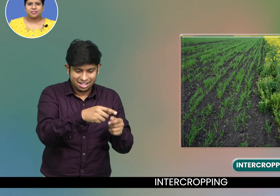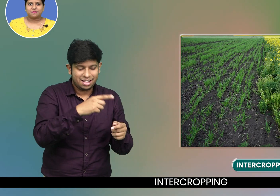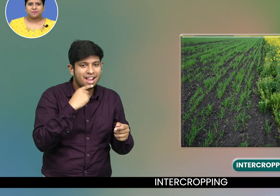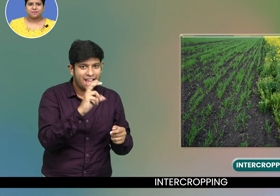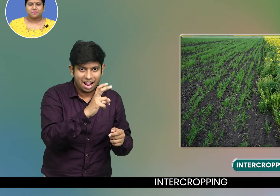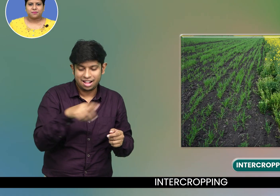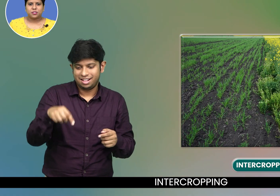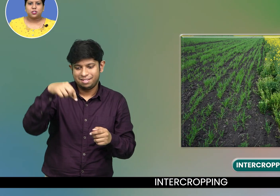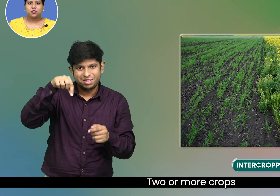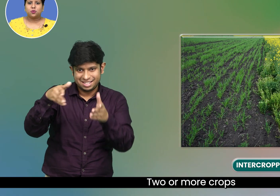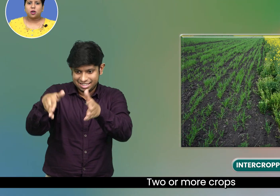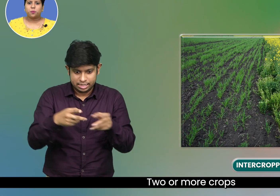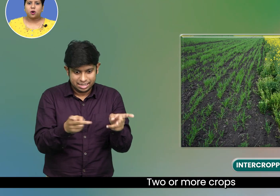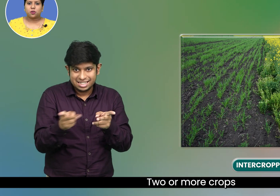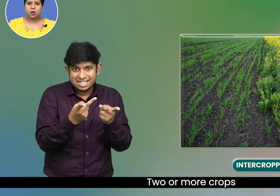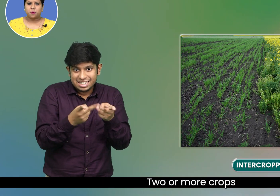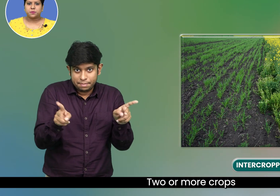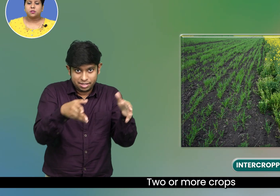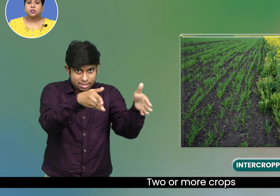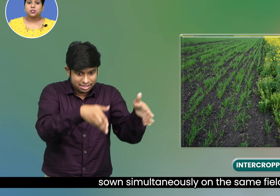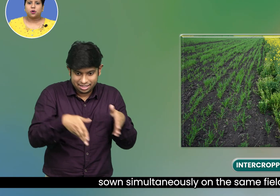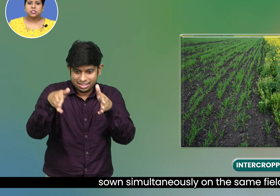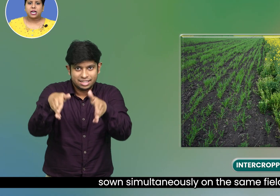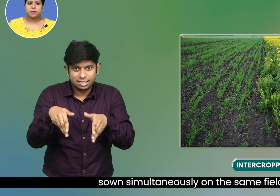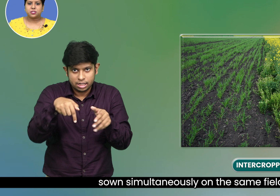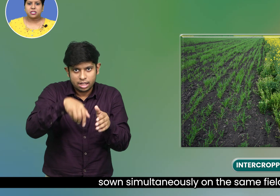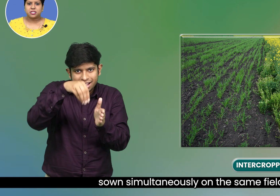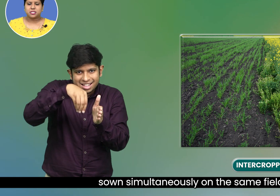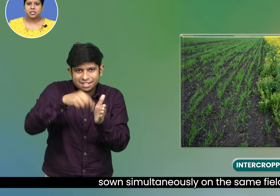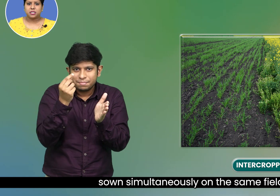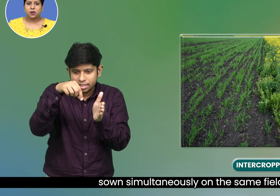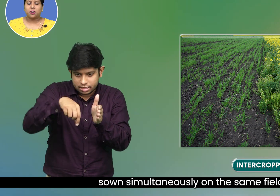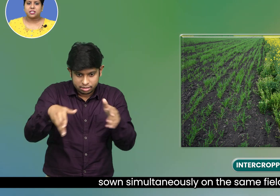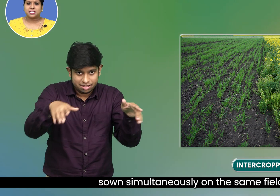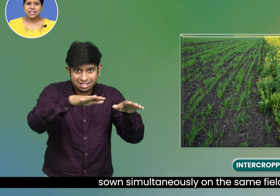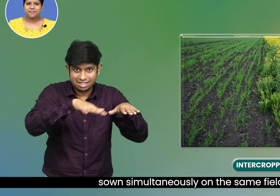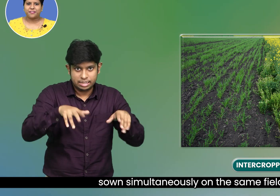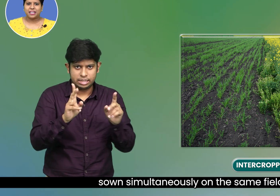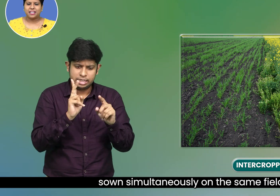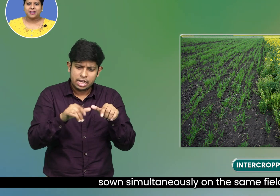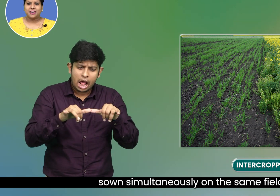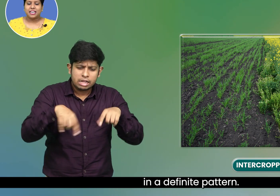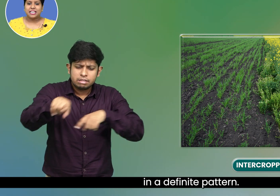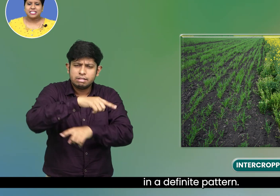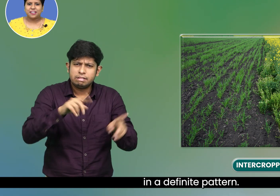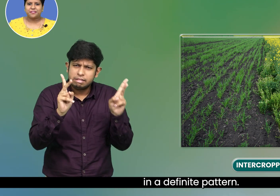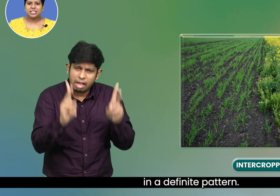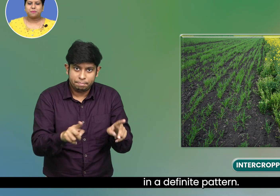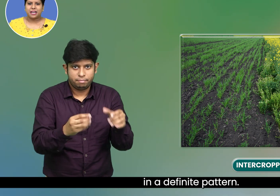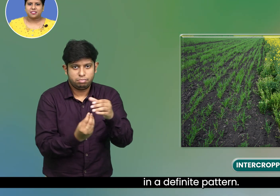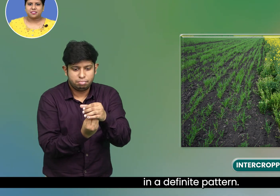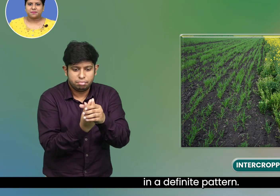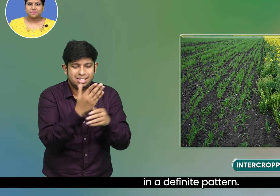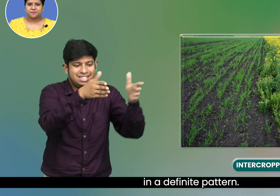Intercropping, two or more crops sown simultaneously on the same field in a